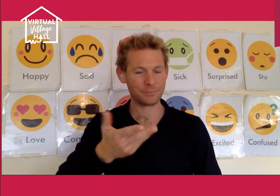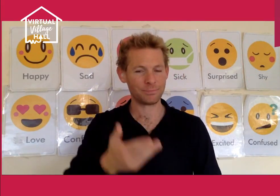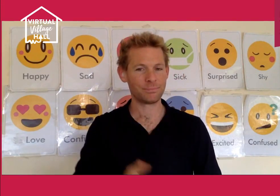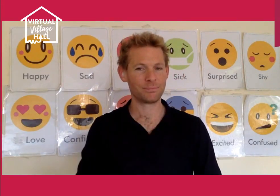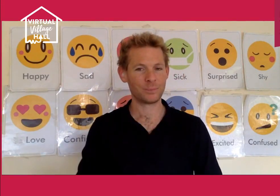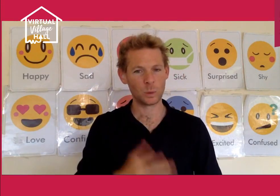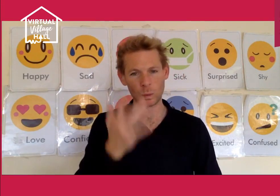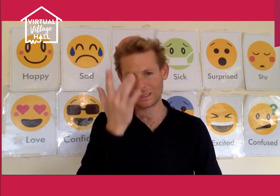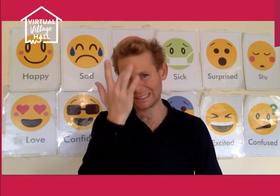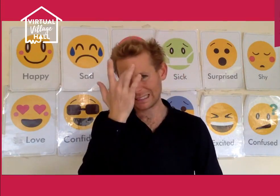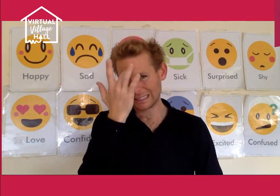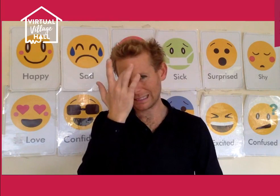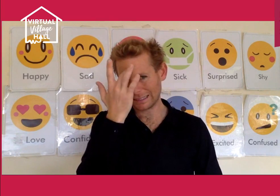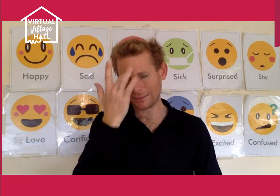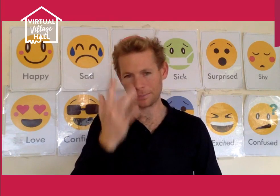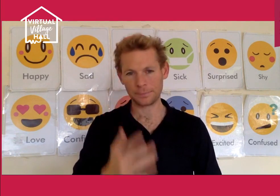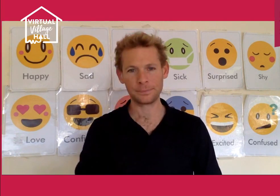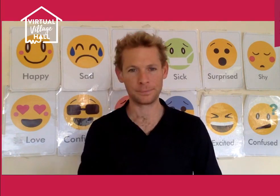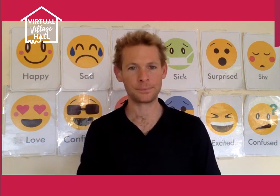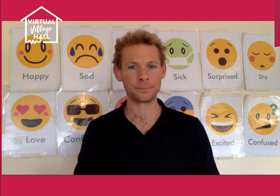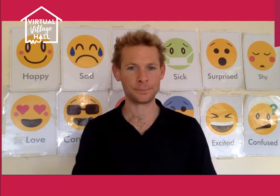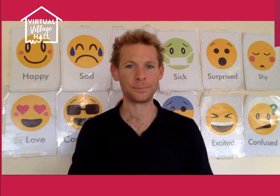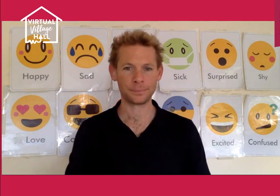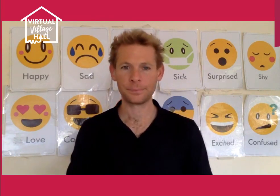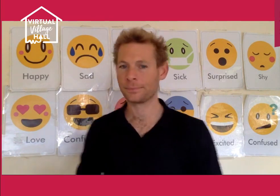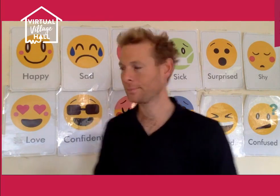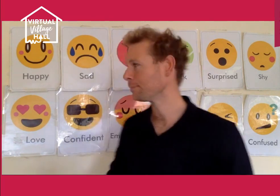Sick. Or sick.